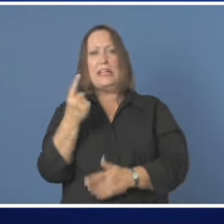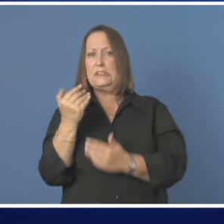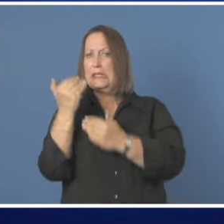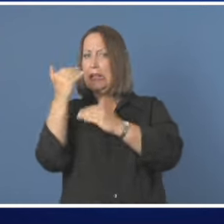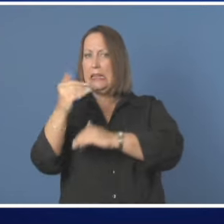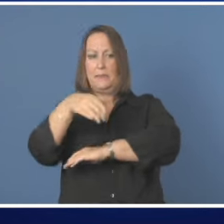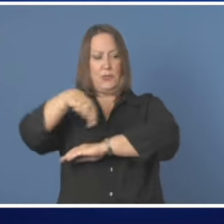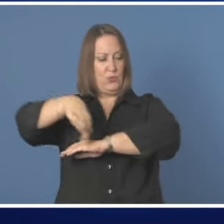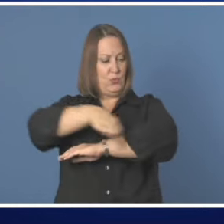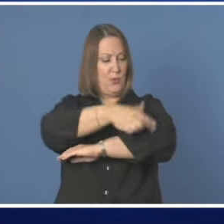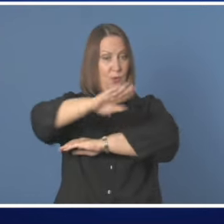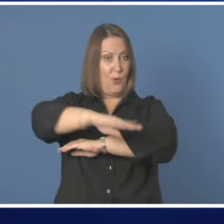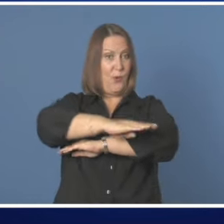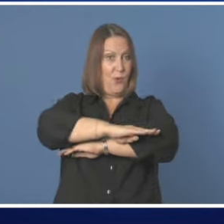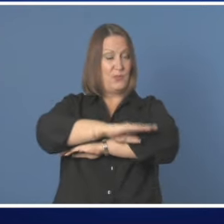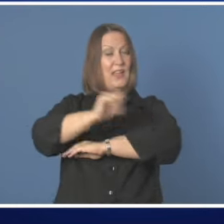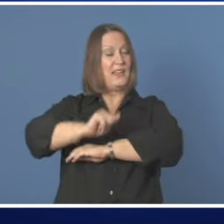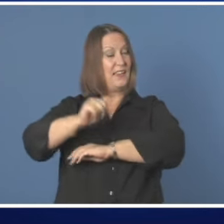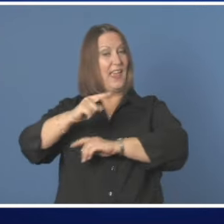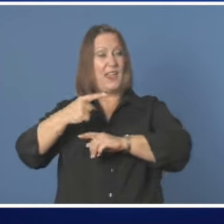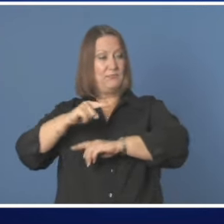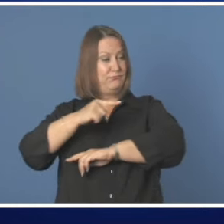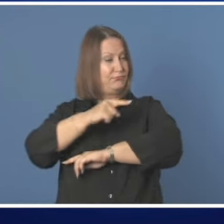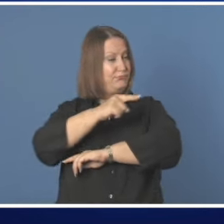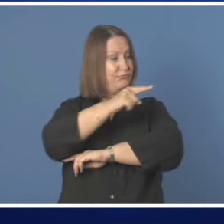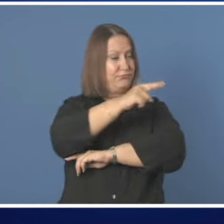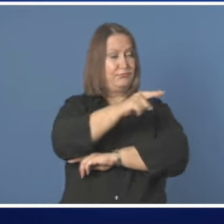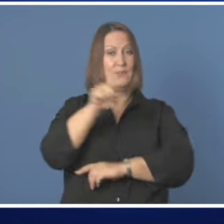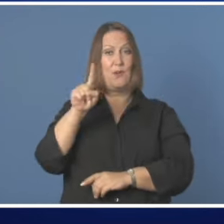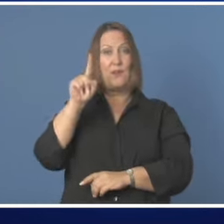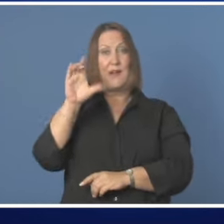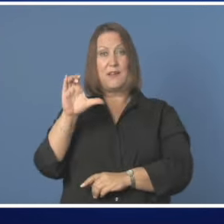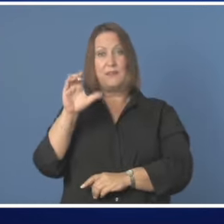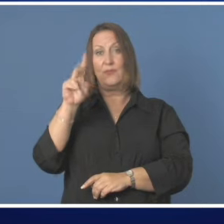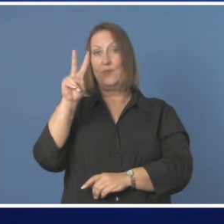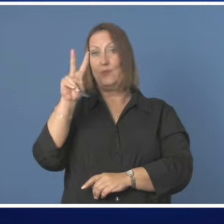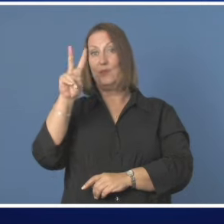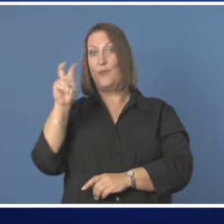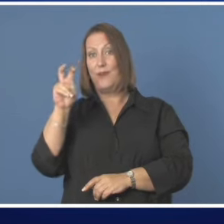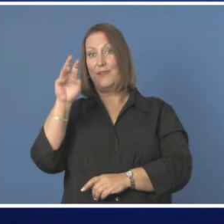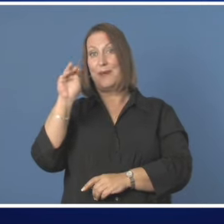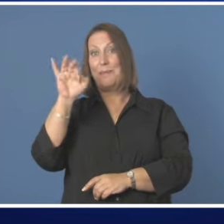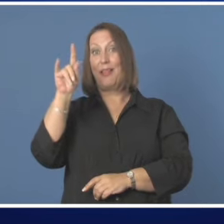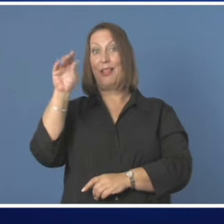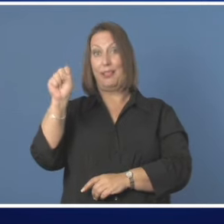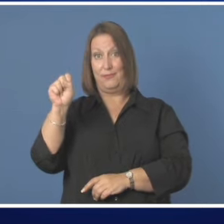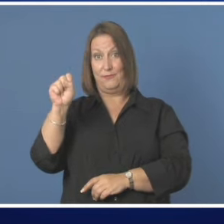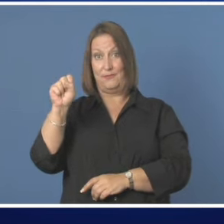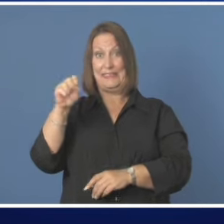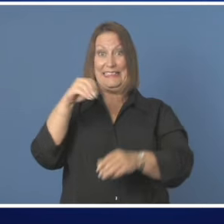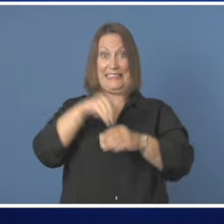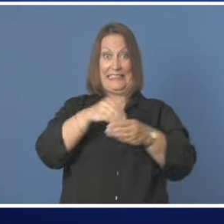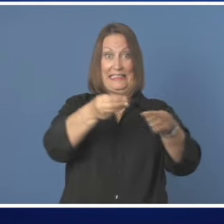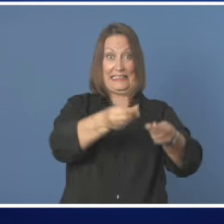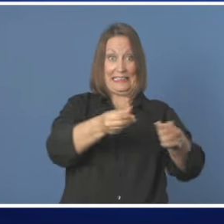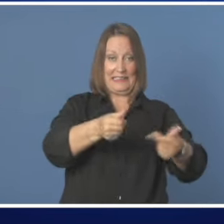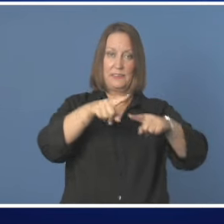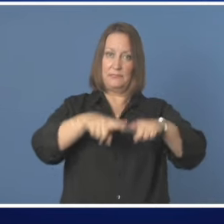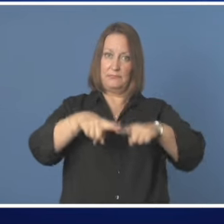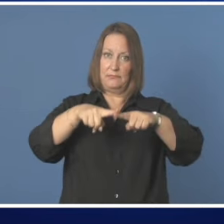And these threats are not limited to the coastline. They can extend hundreds of miles inland under the